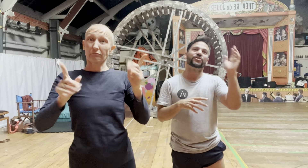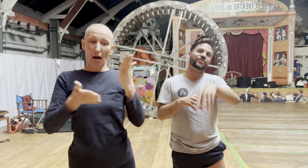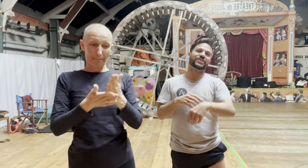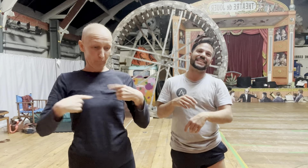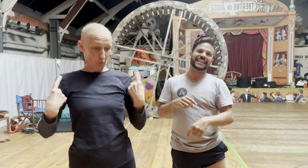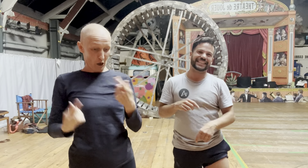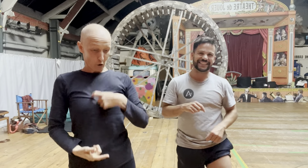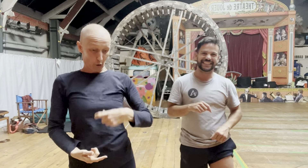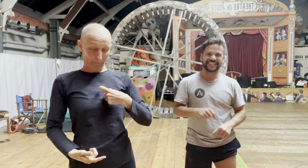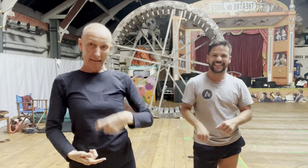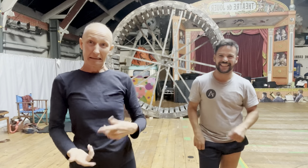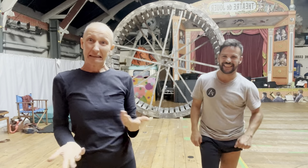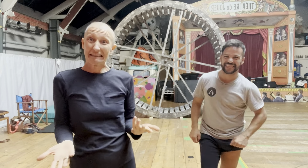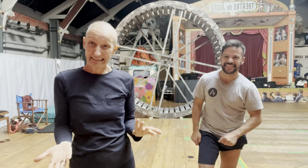You'll see.